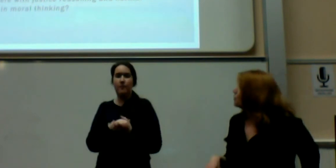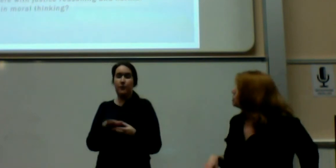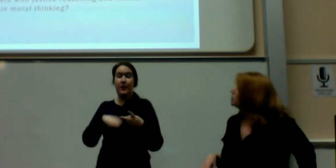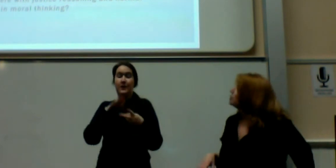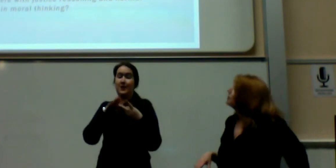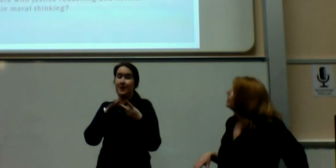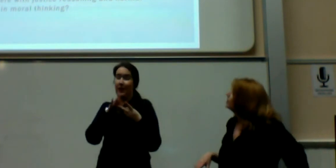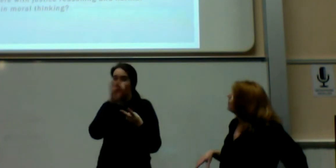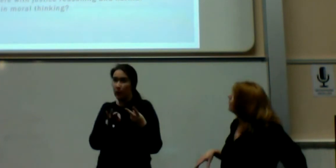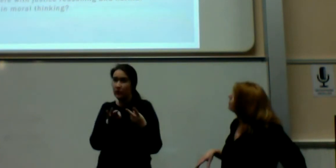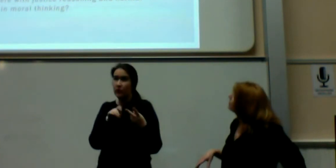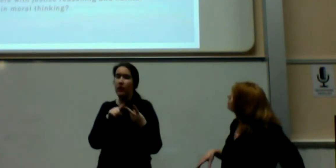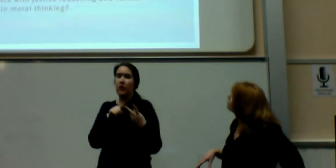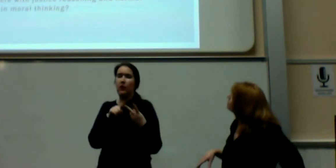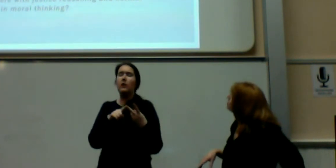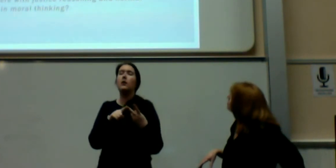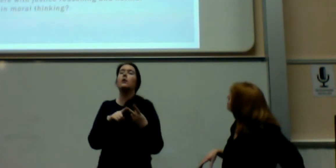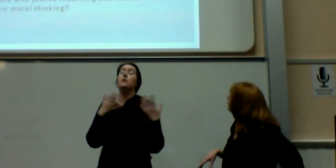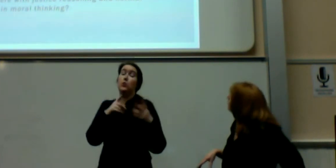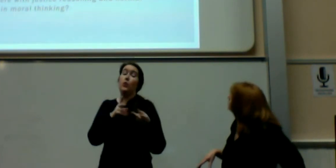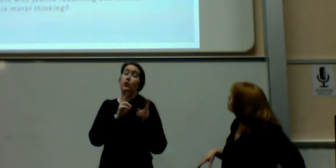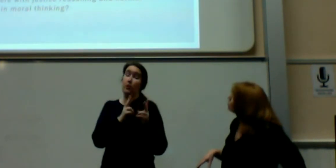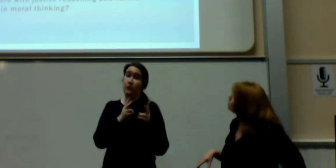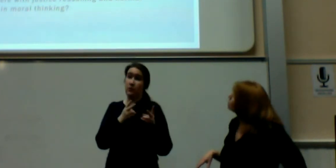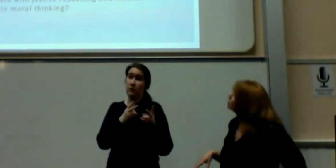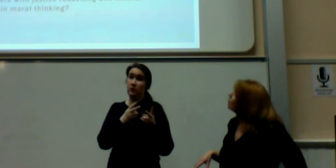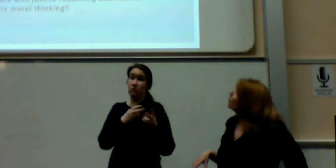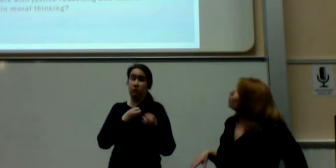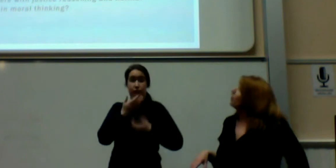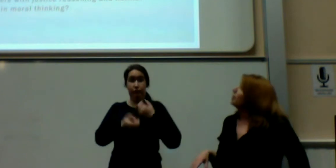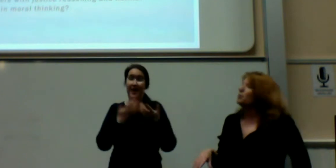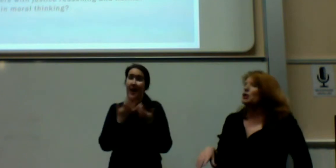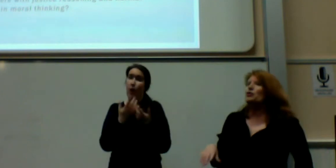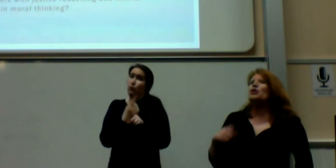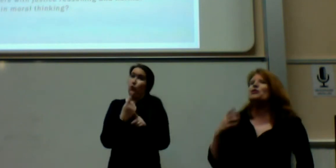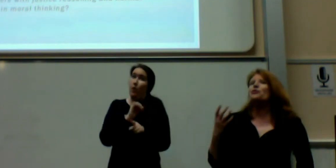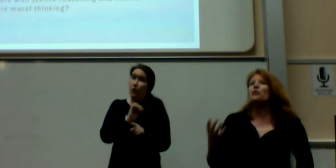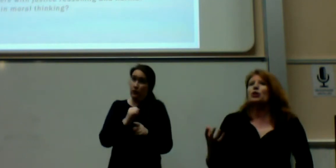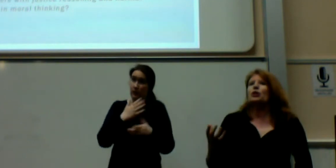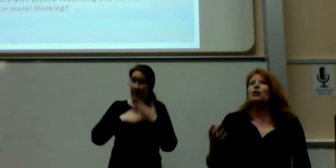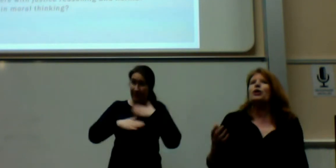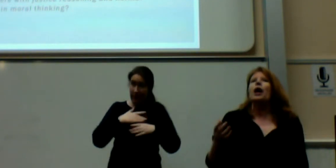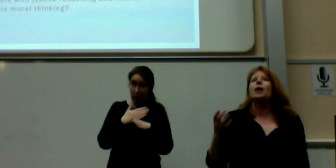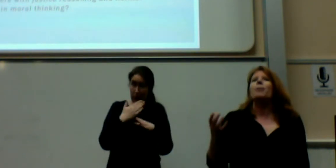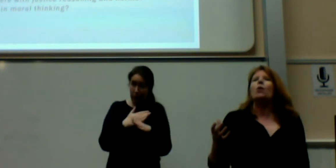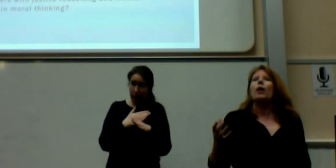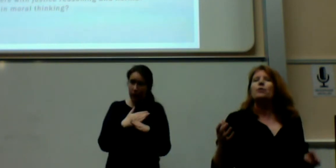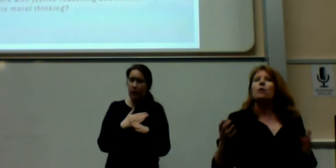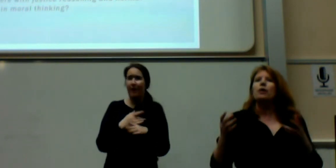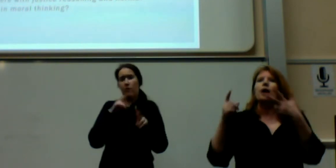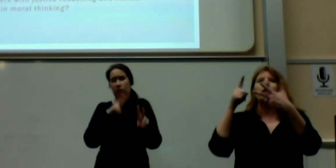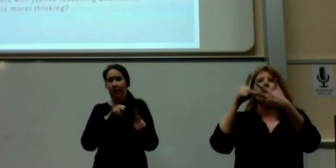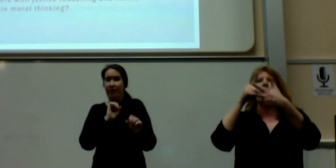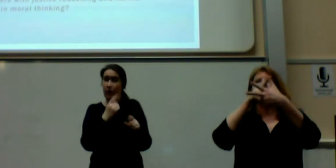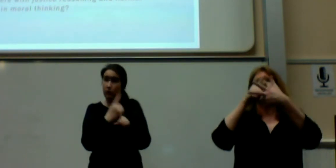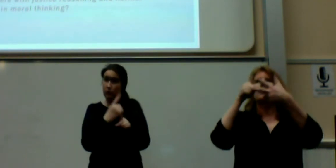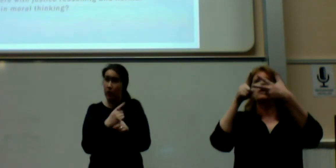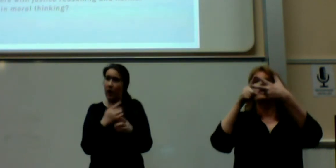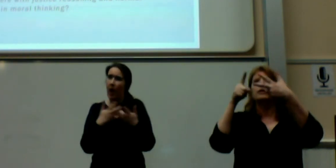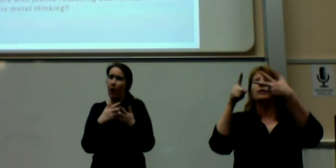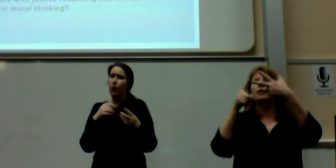The second question is, in light of that ethical discourse of sign language interpreters, what can be inferred about whether or